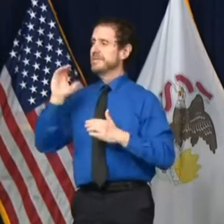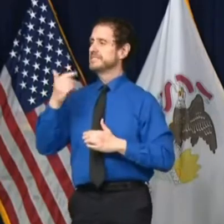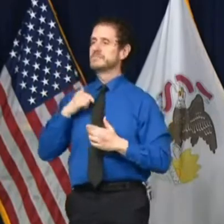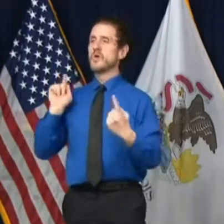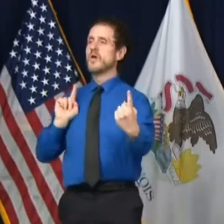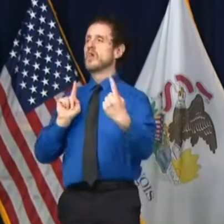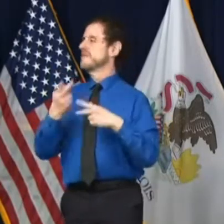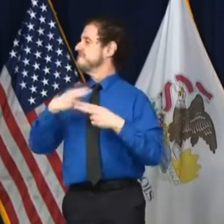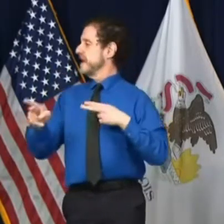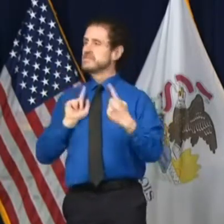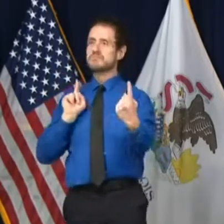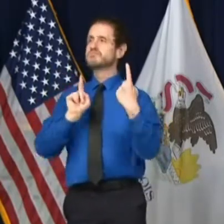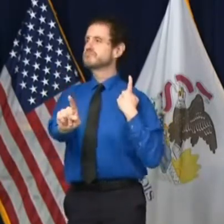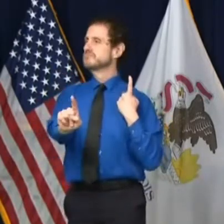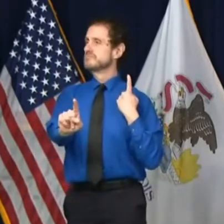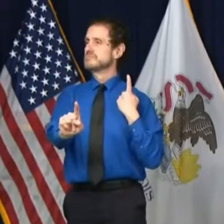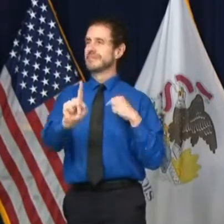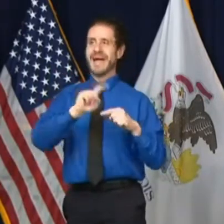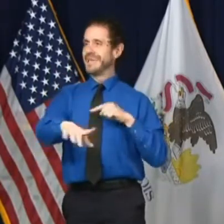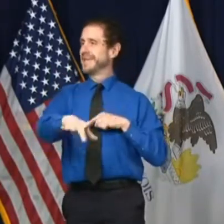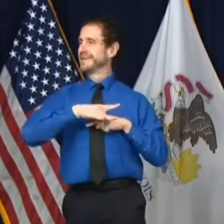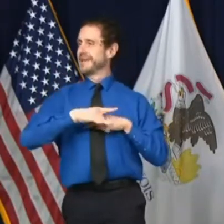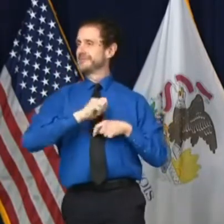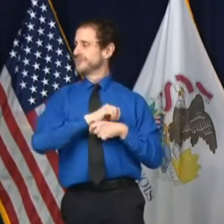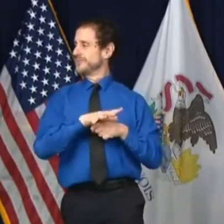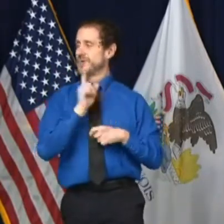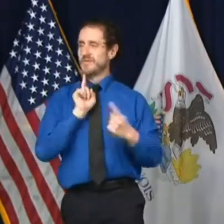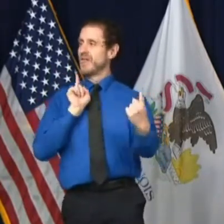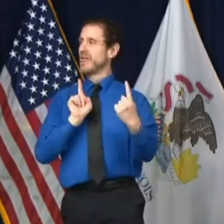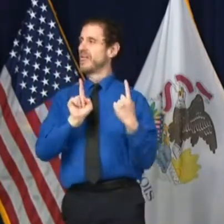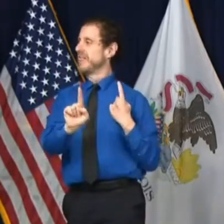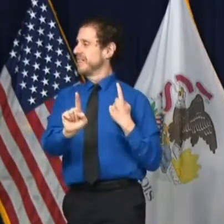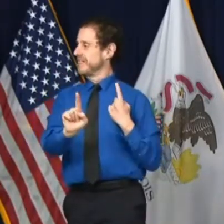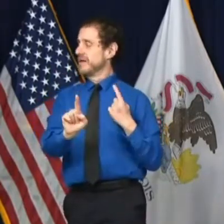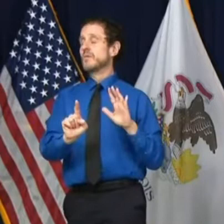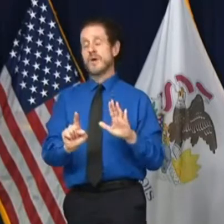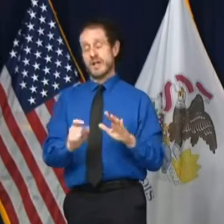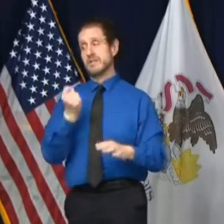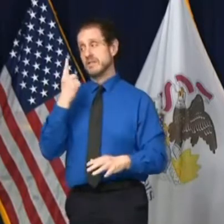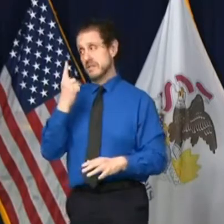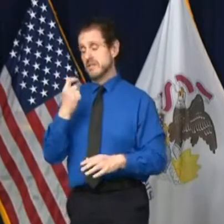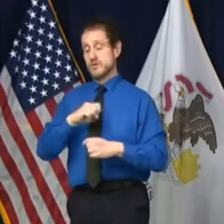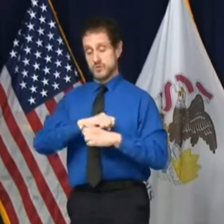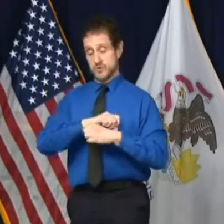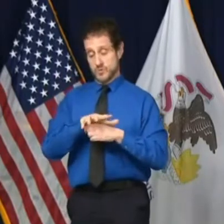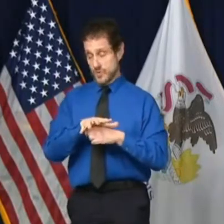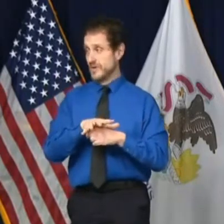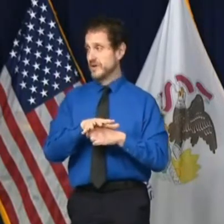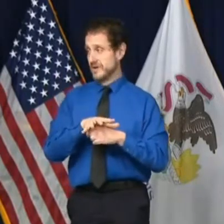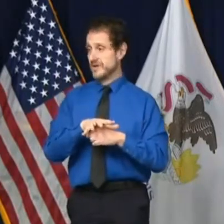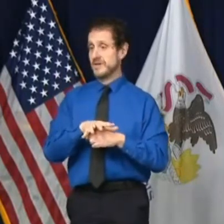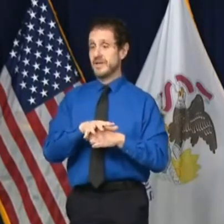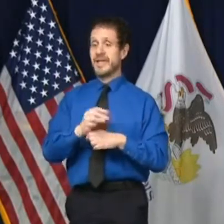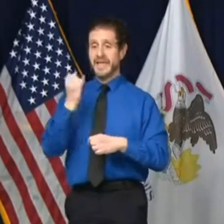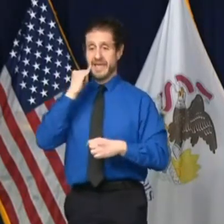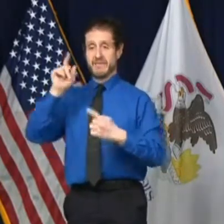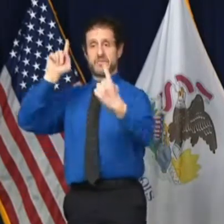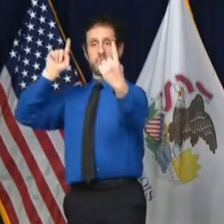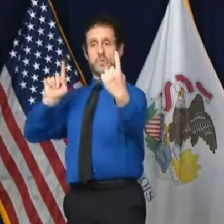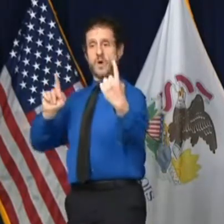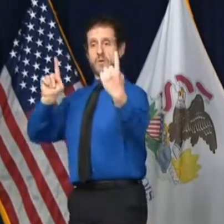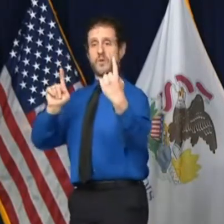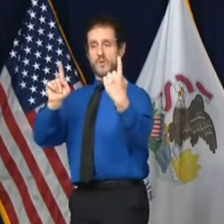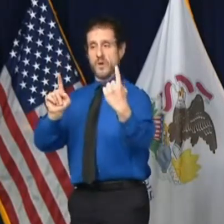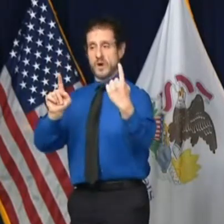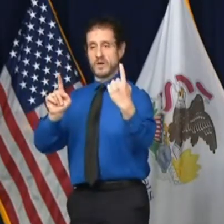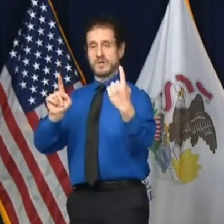passing by. How could I possibly catch coronavirus by walking by somebody? Well, guess what? Coronavirus can be